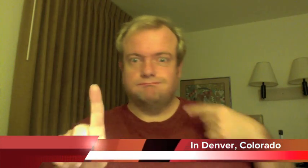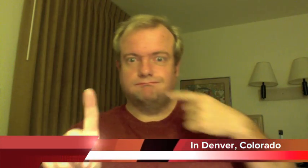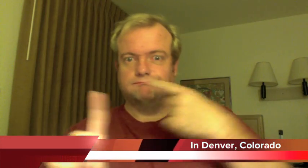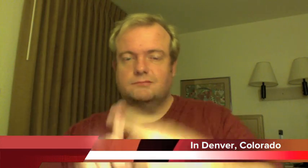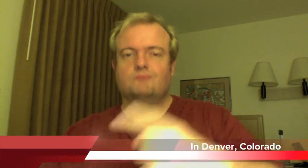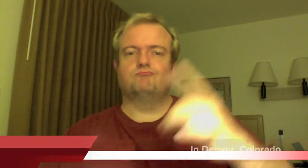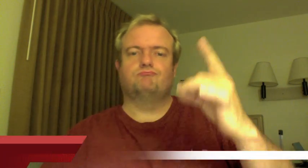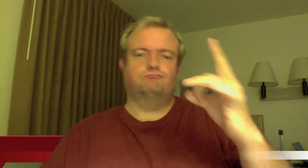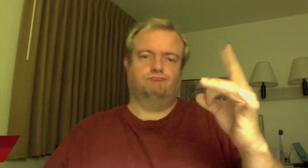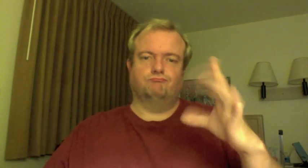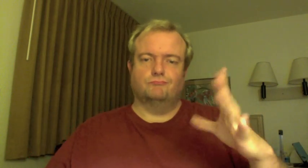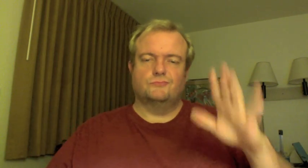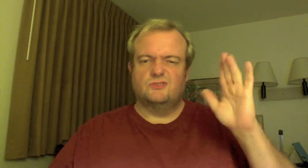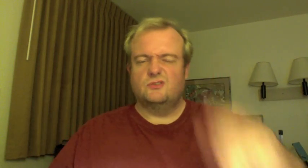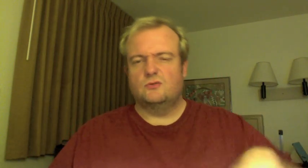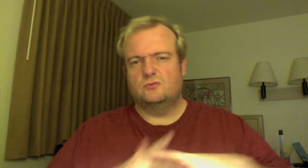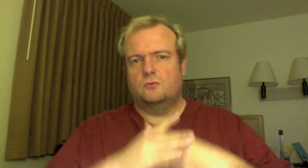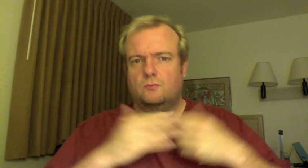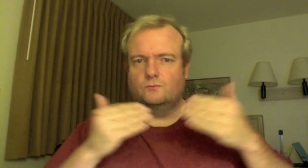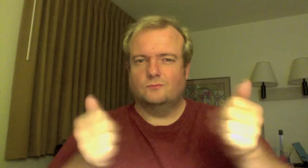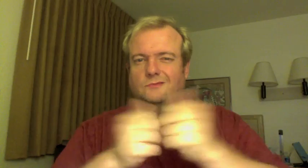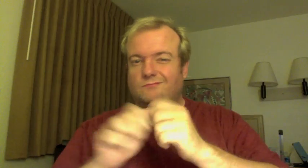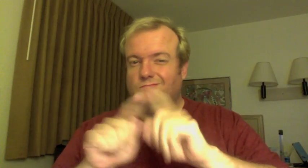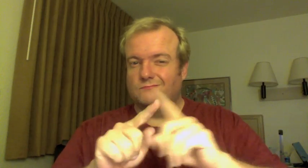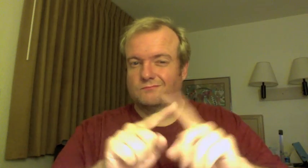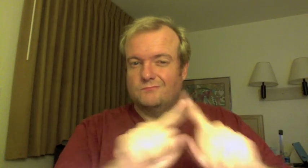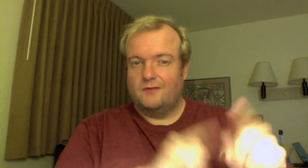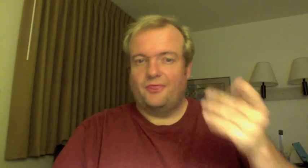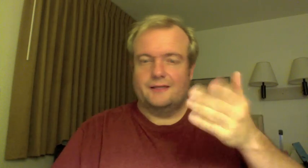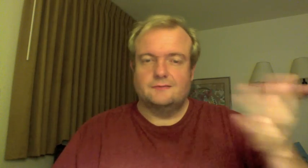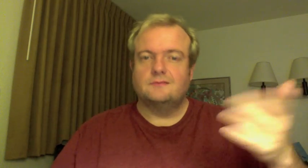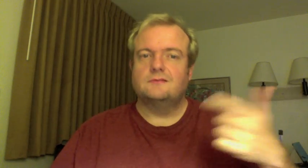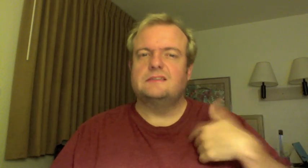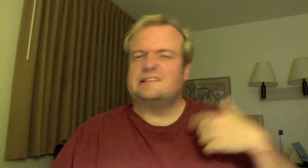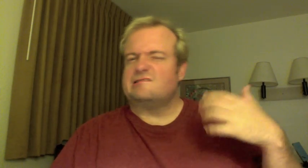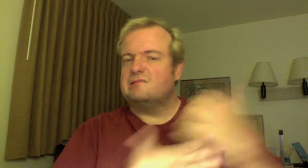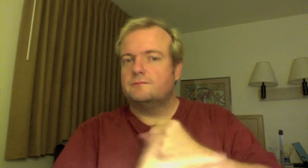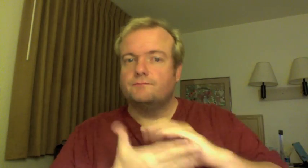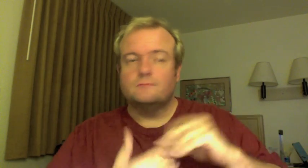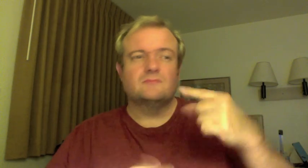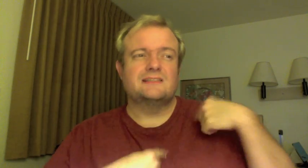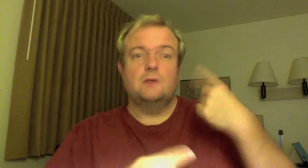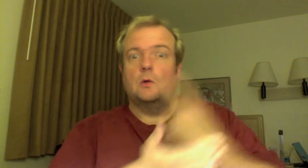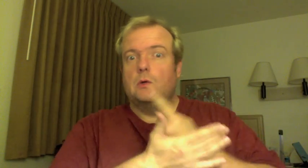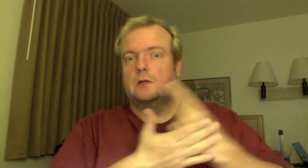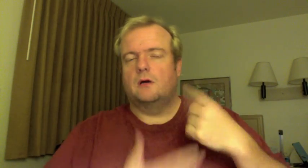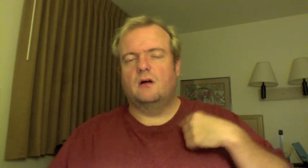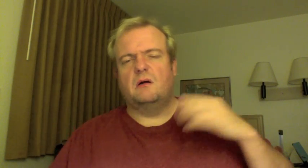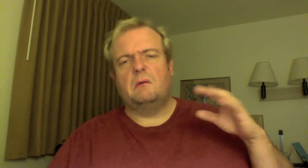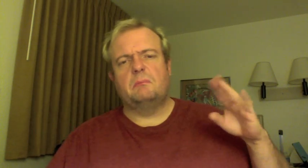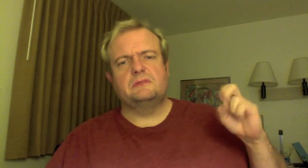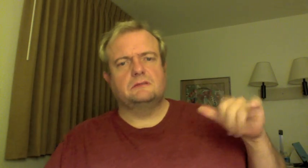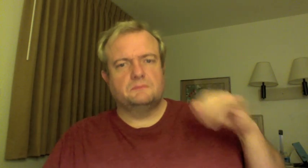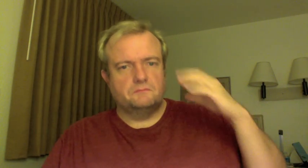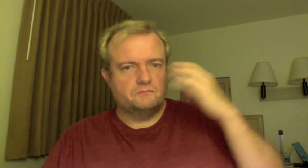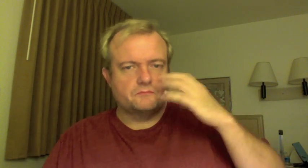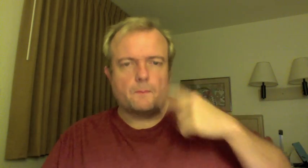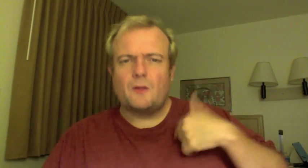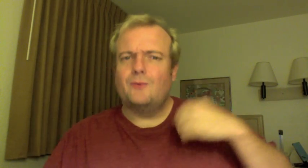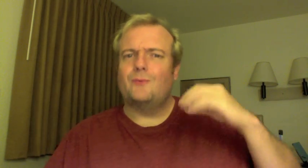seats? How are they arranged? How much space do we give people? What quality of view do we set? Using state-of-the-art technology,